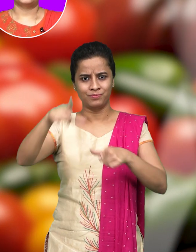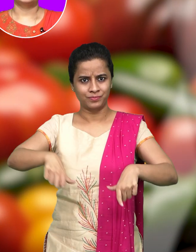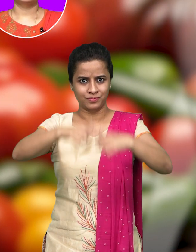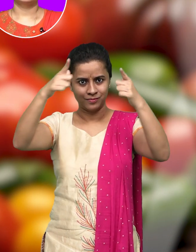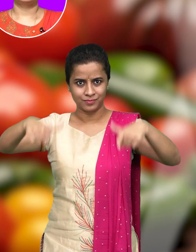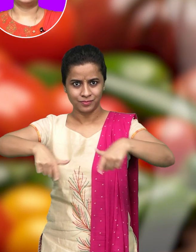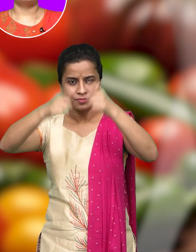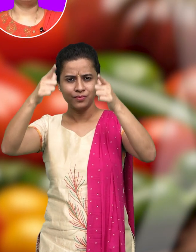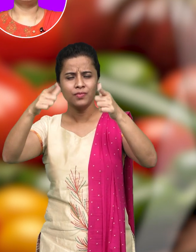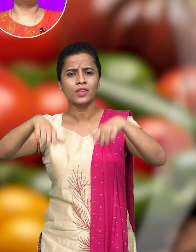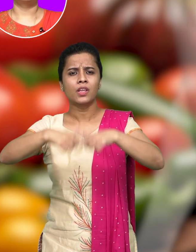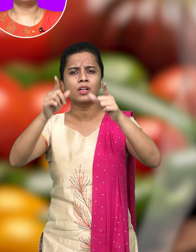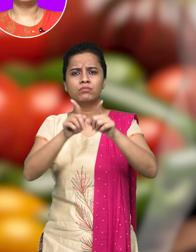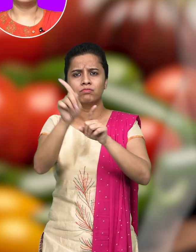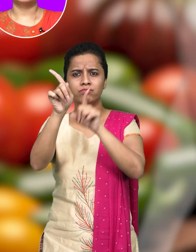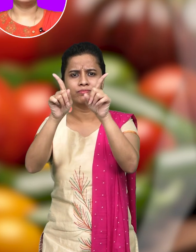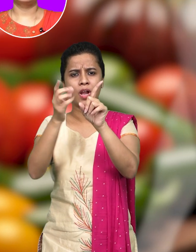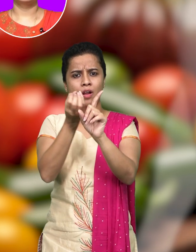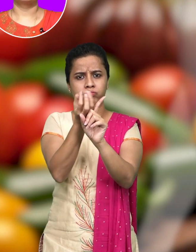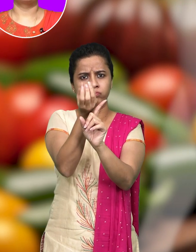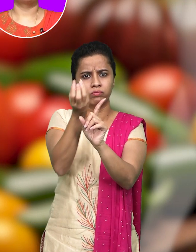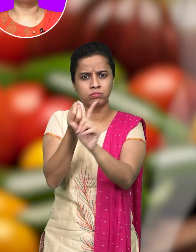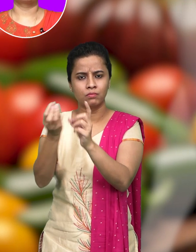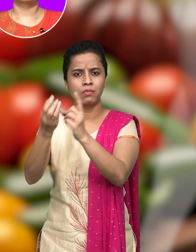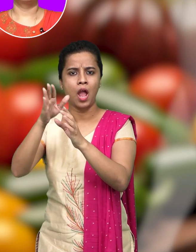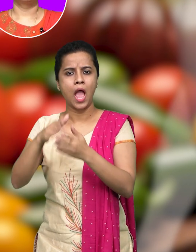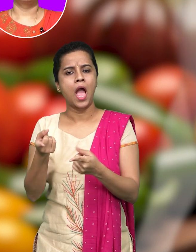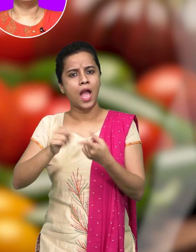These plants capable of photosynthesis